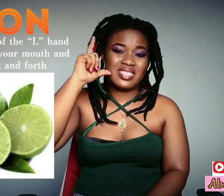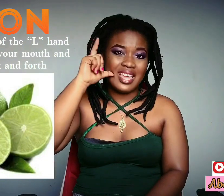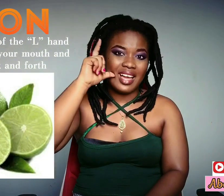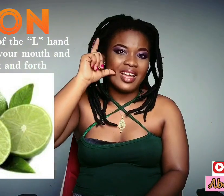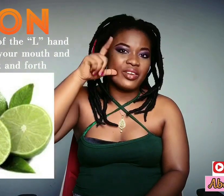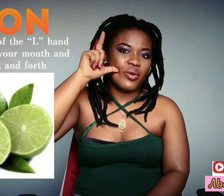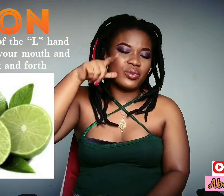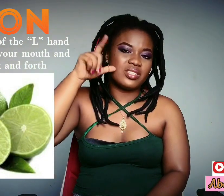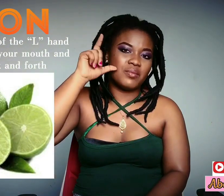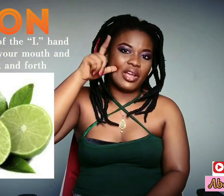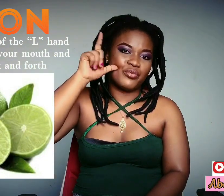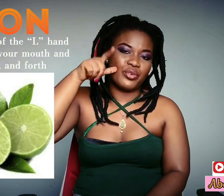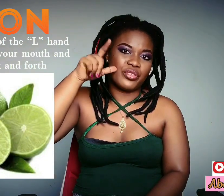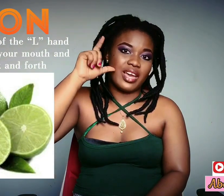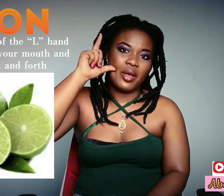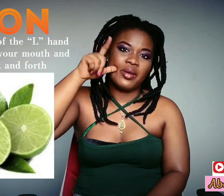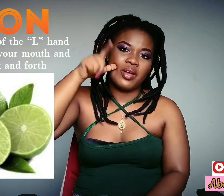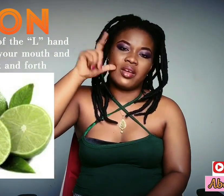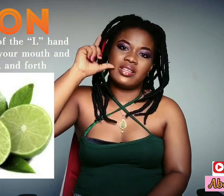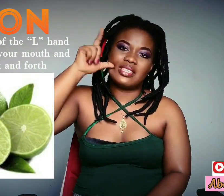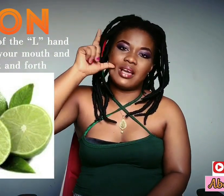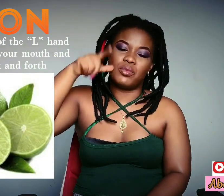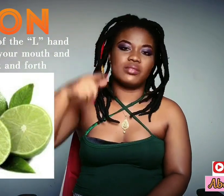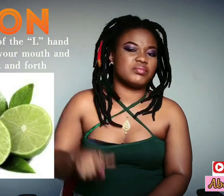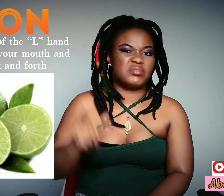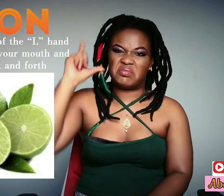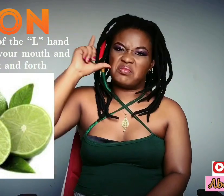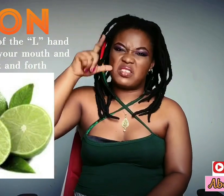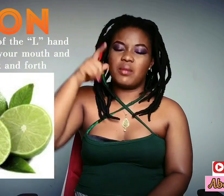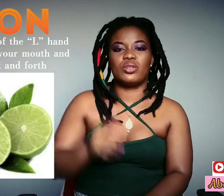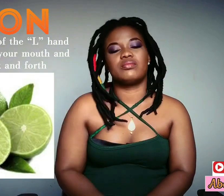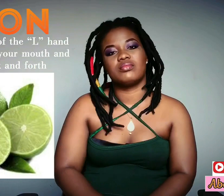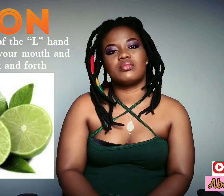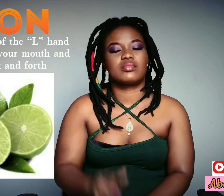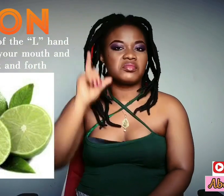we see no rotating back and forth yeah it's lemon